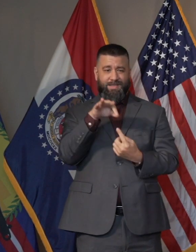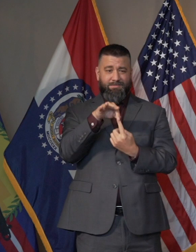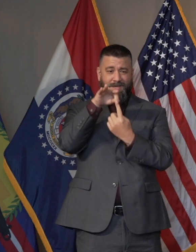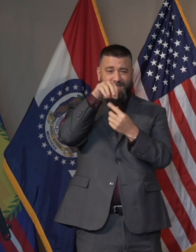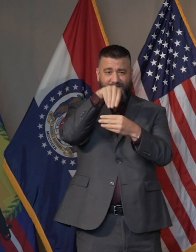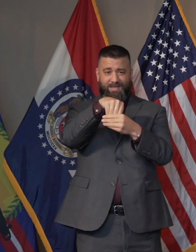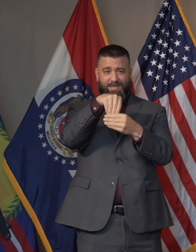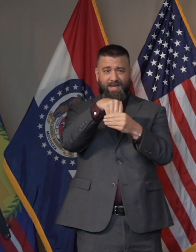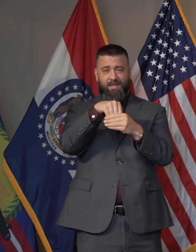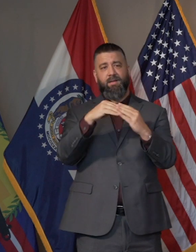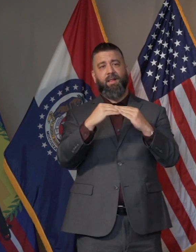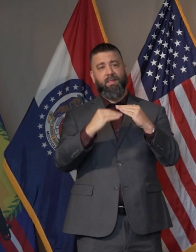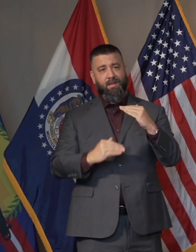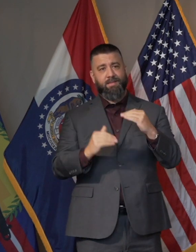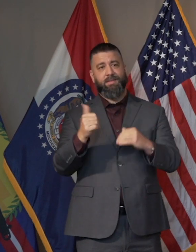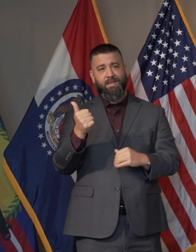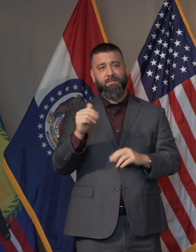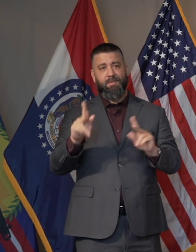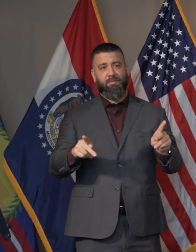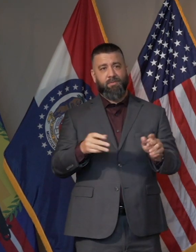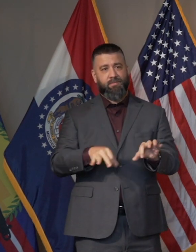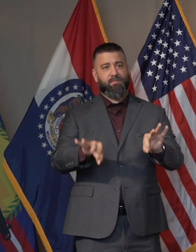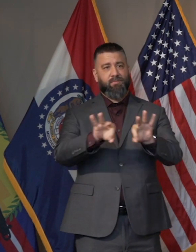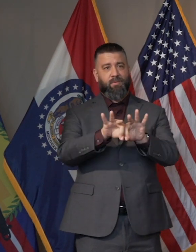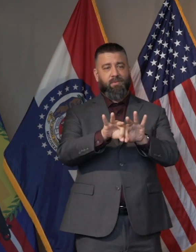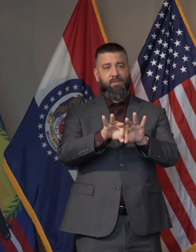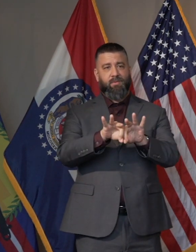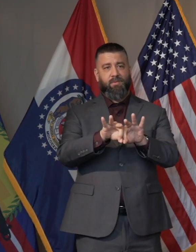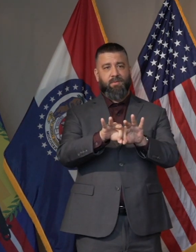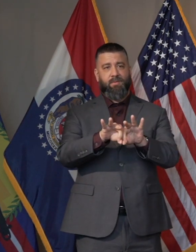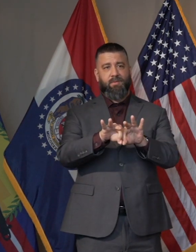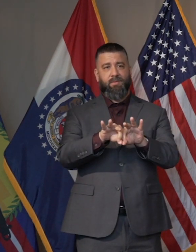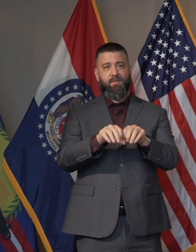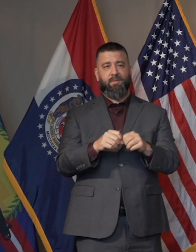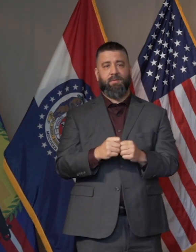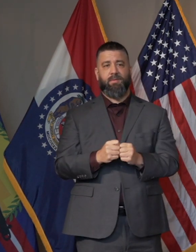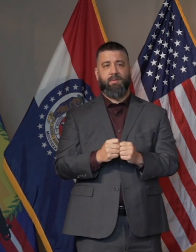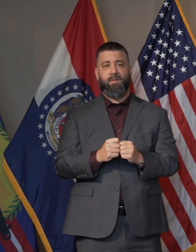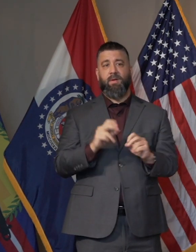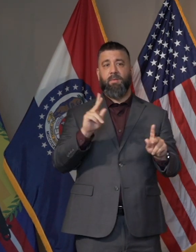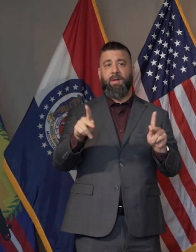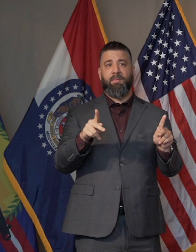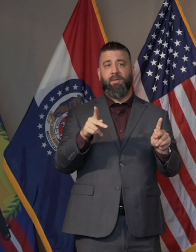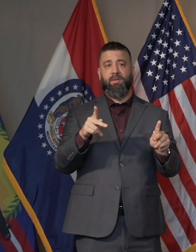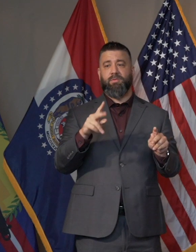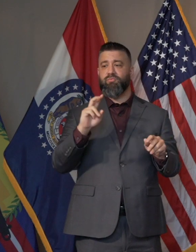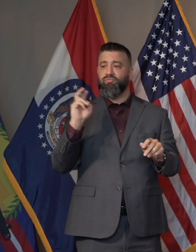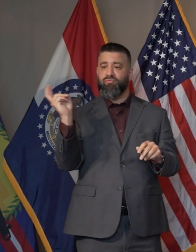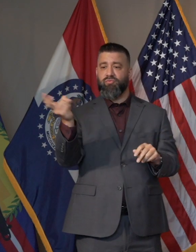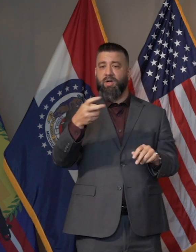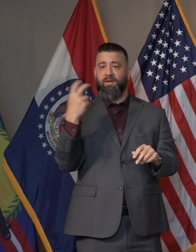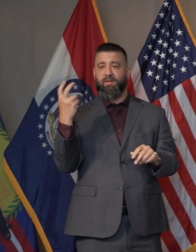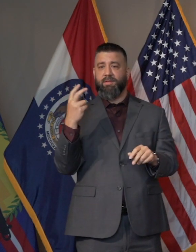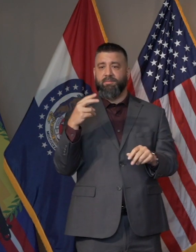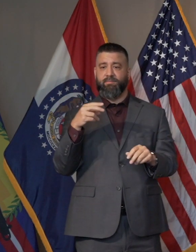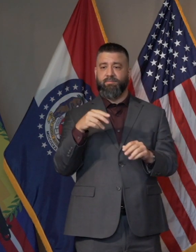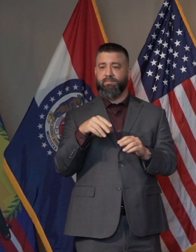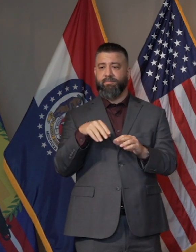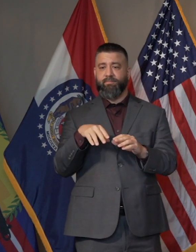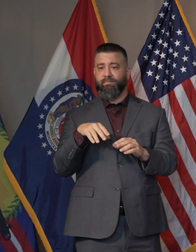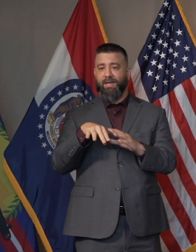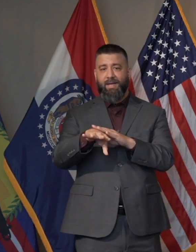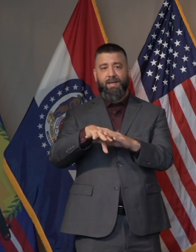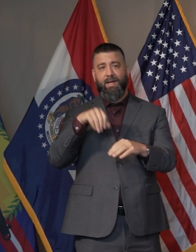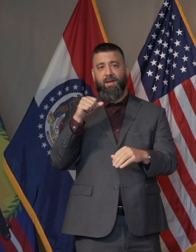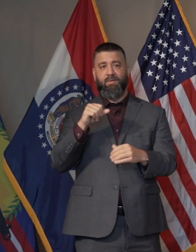to less than 10 people and to people who are in your bubble. And folks that are traveling in and out of the community are